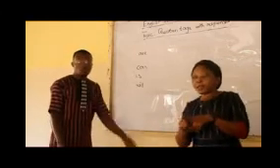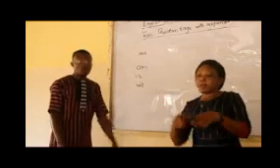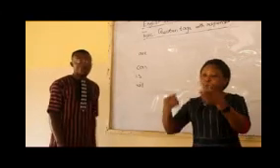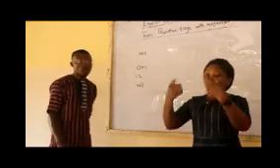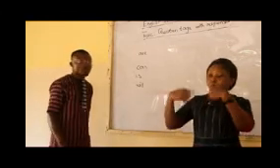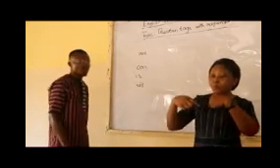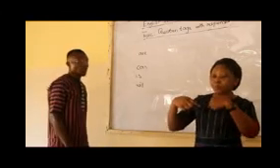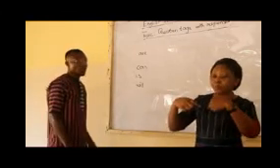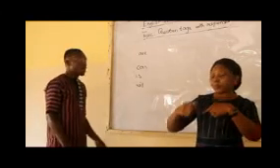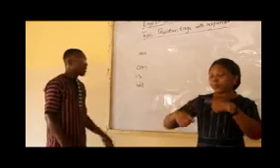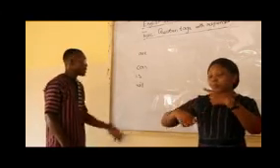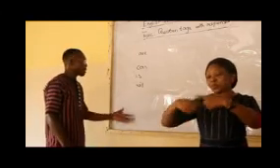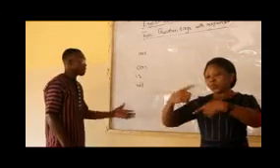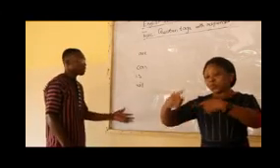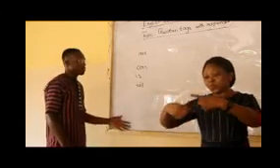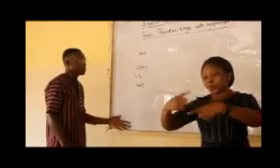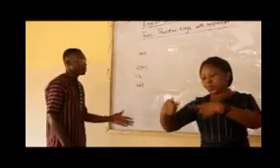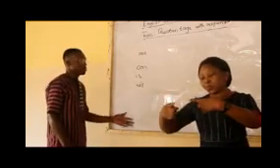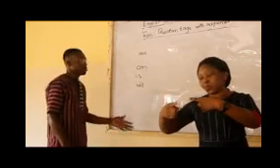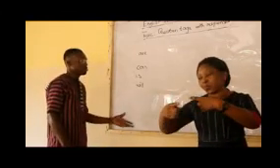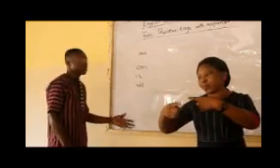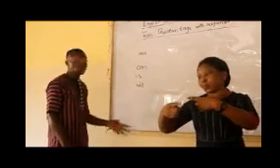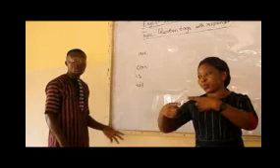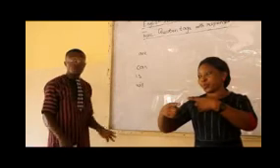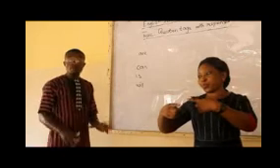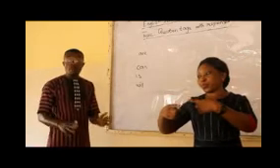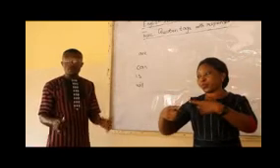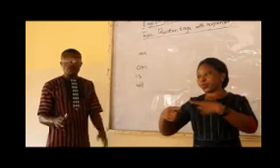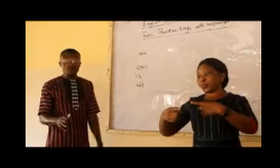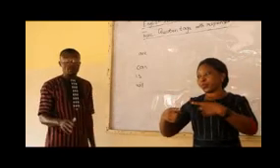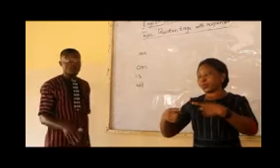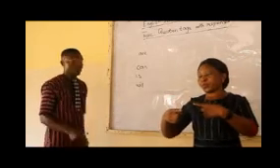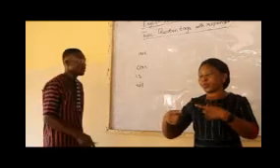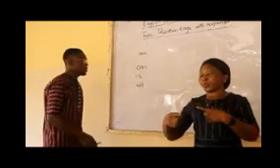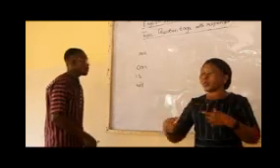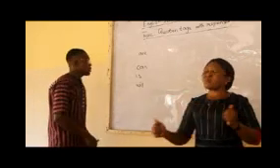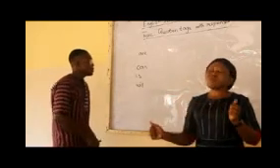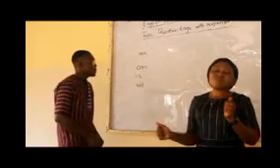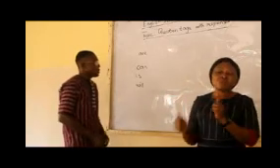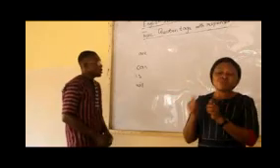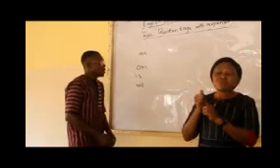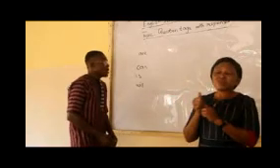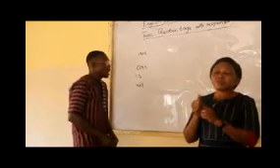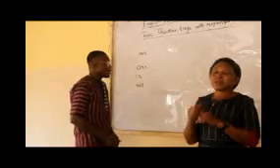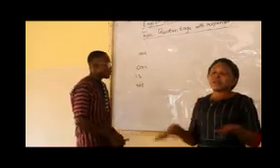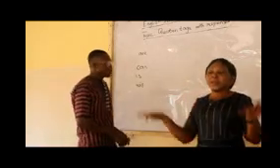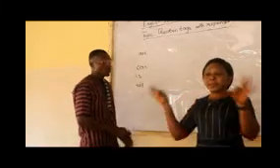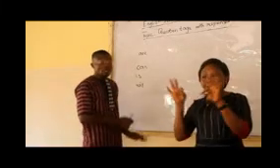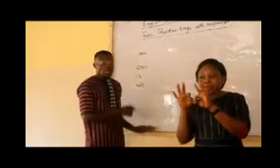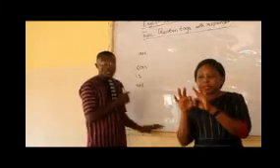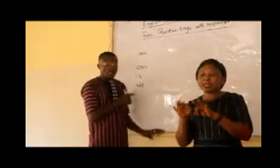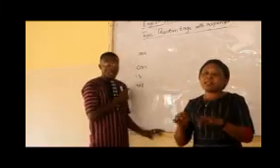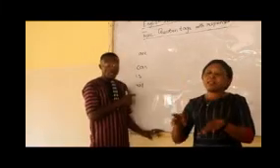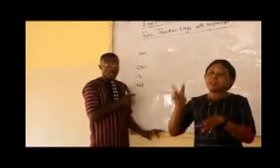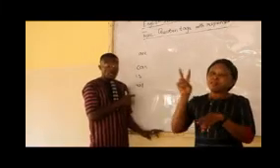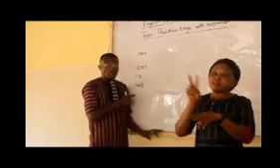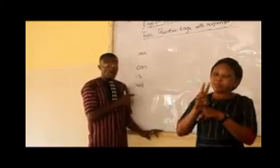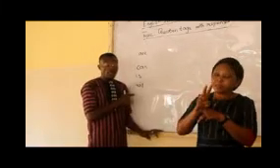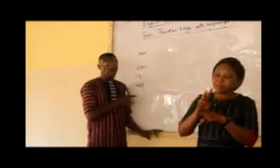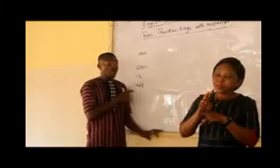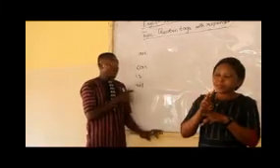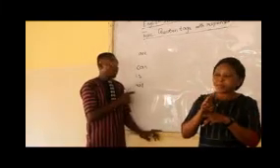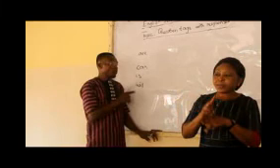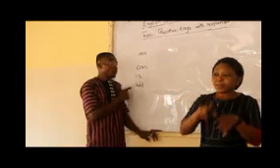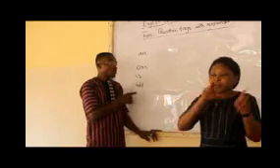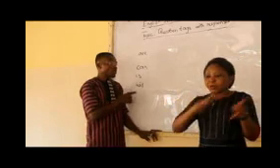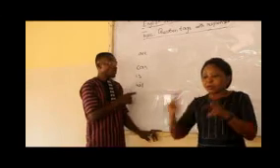go, like most main verbs, according to their tense,